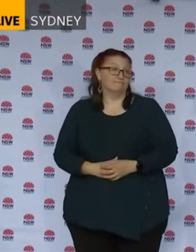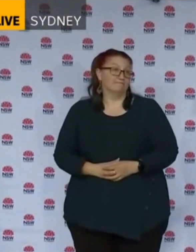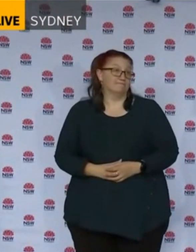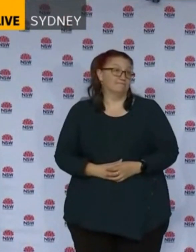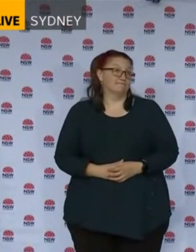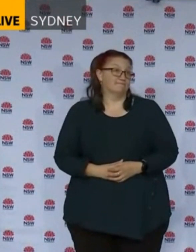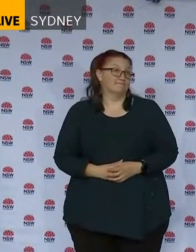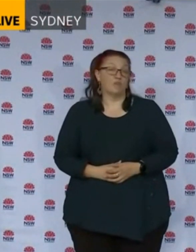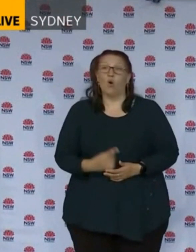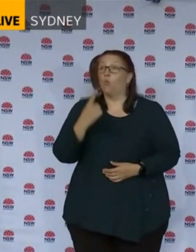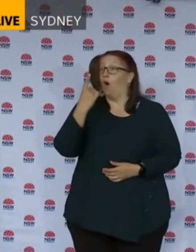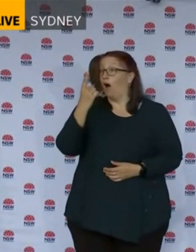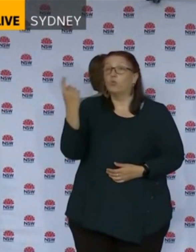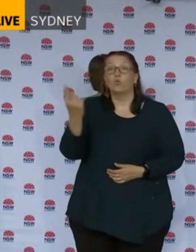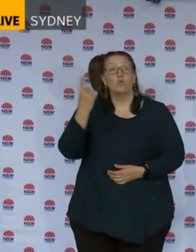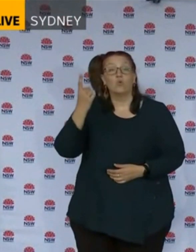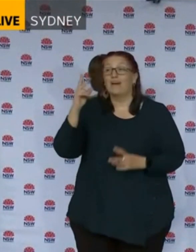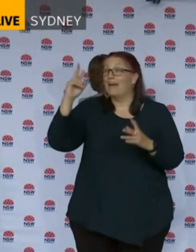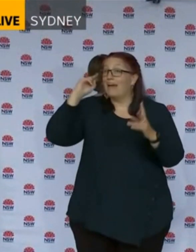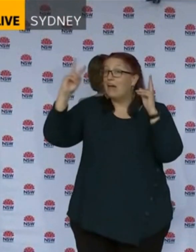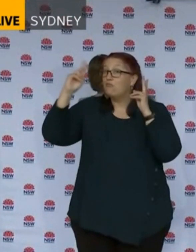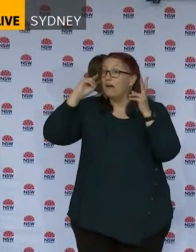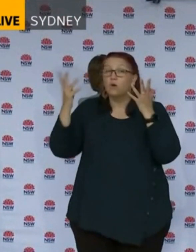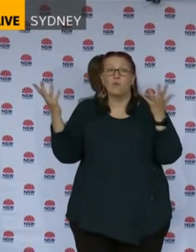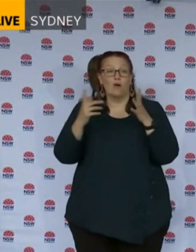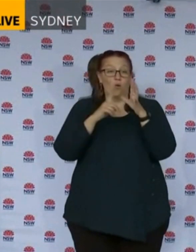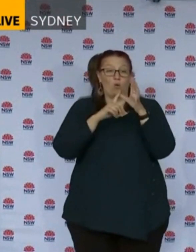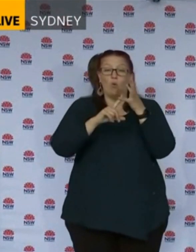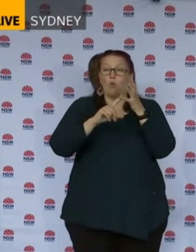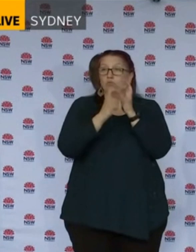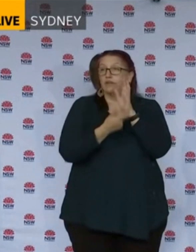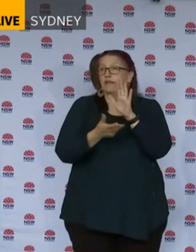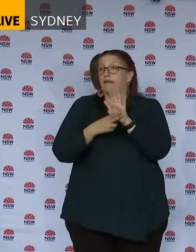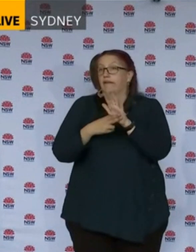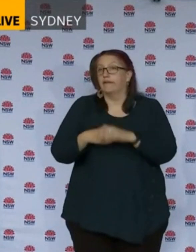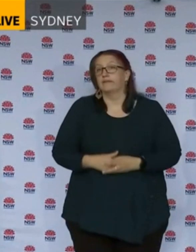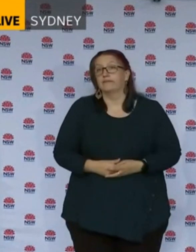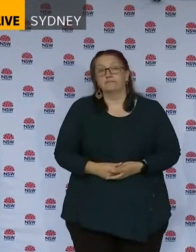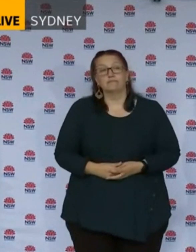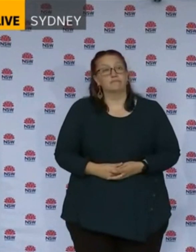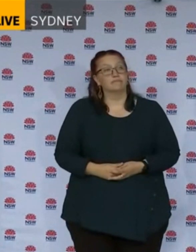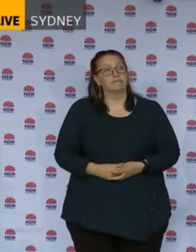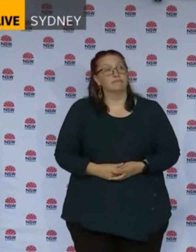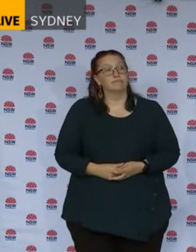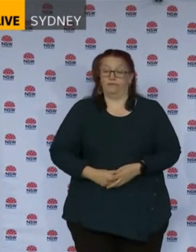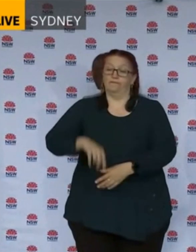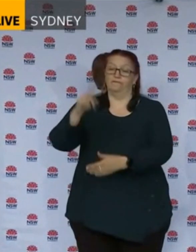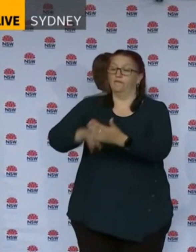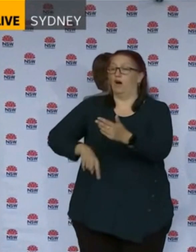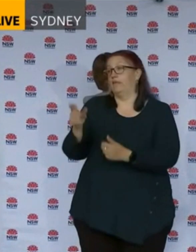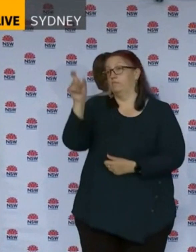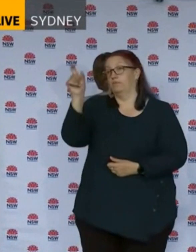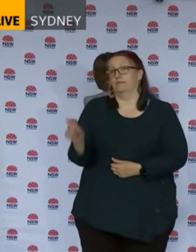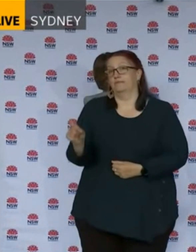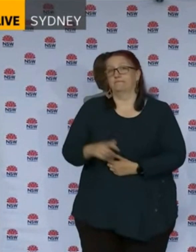of concern was a hairdresser in Auburn, in the shopping area of Auburn. What police will be doing is